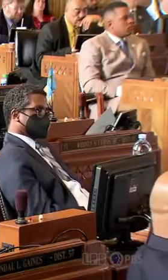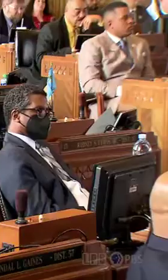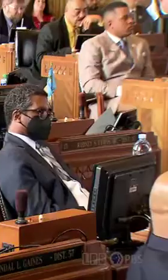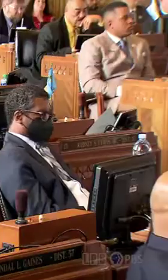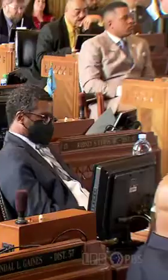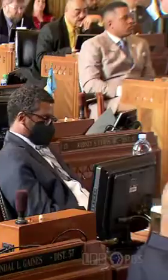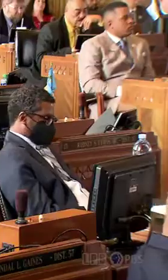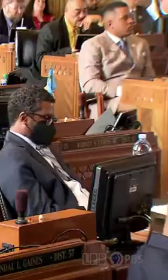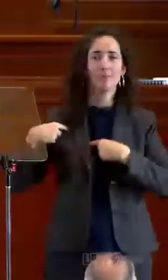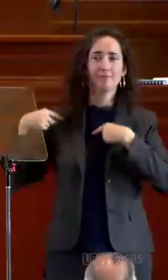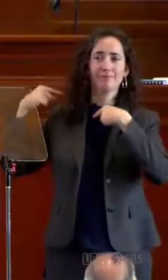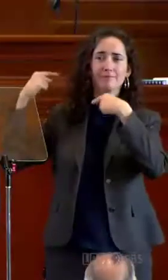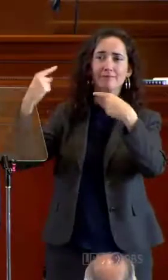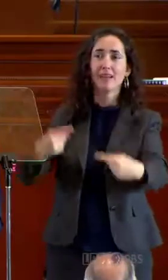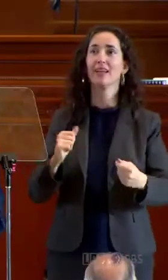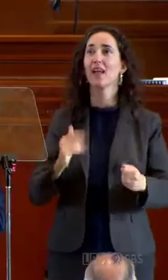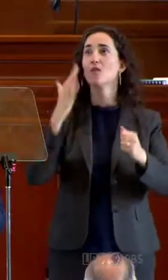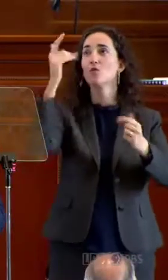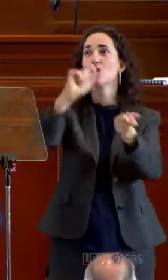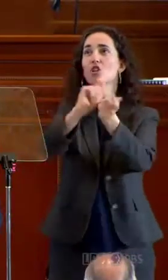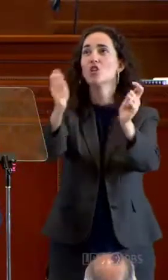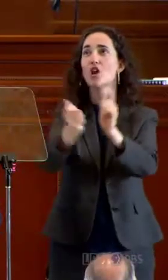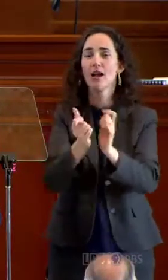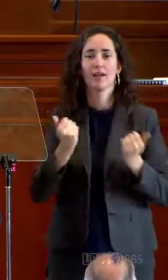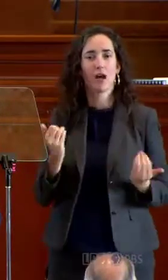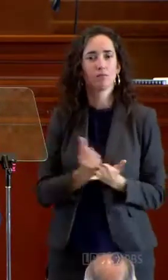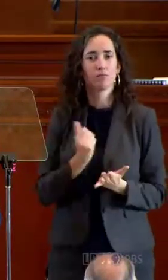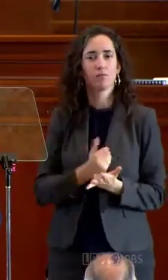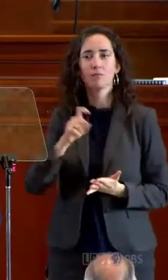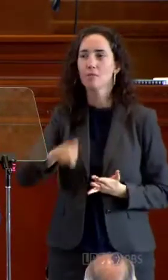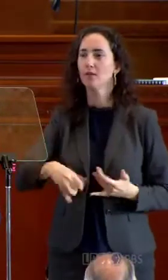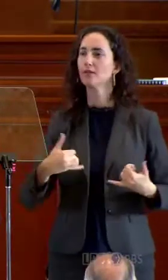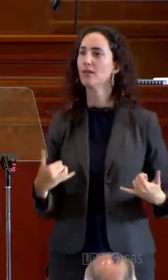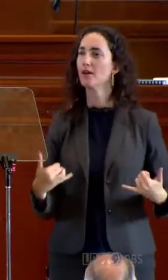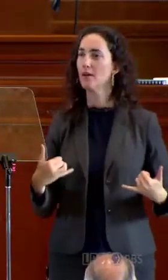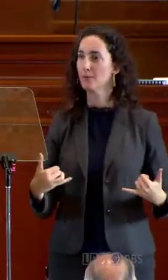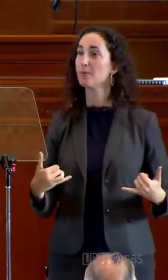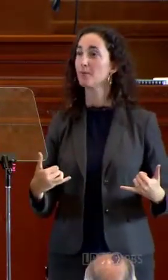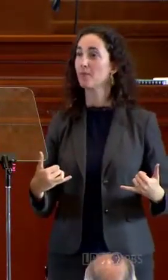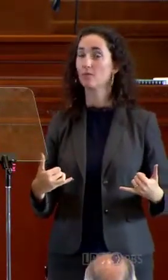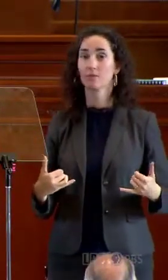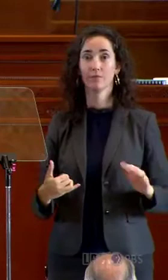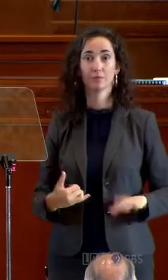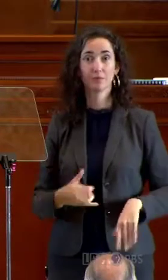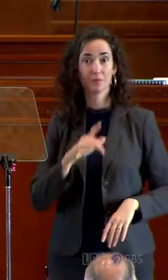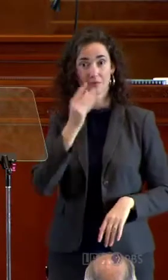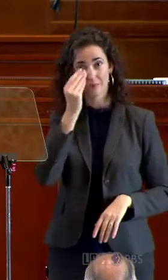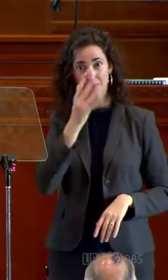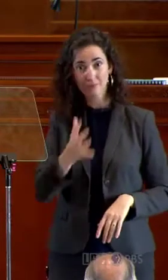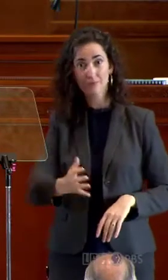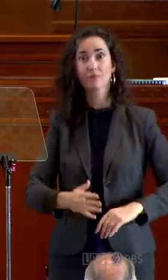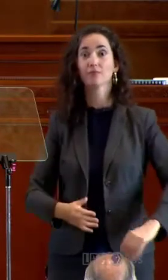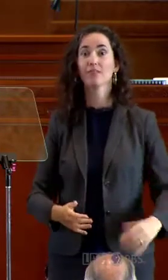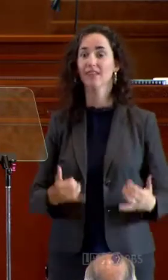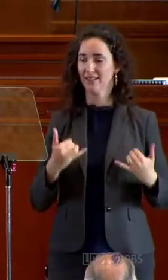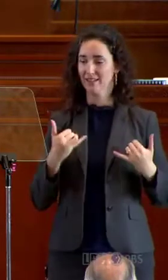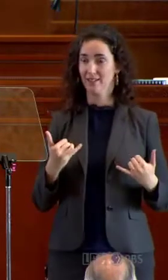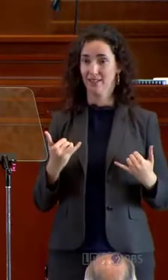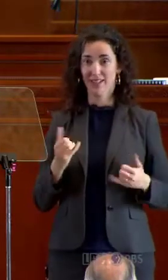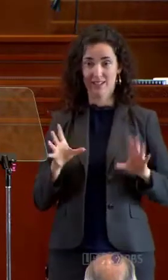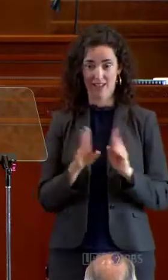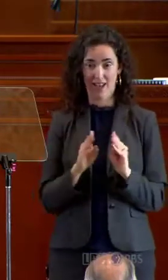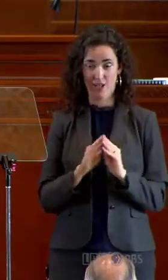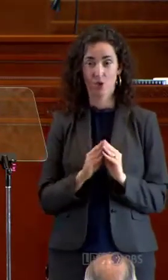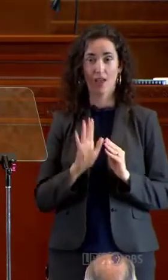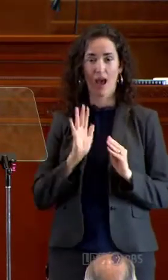to shape our future, and we must take advantage of it. It's not an exaggeration to say that the choices that will be made this